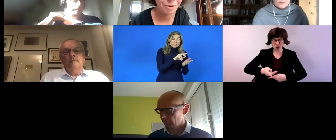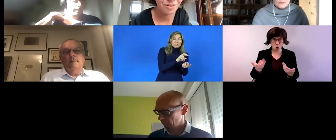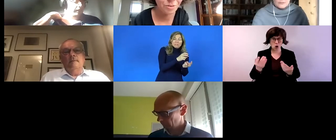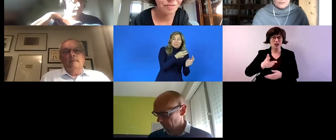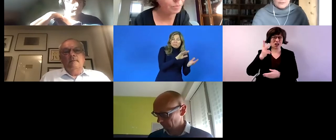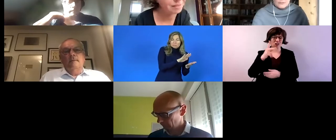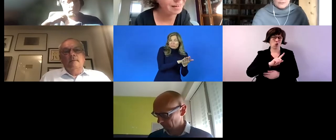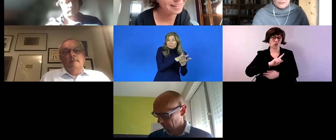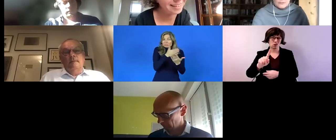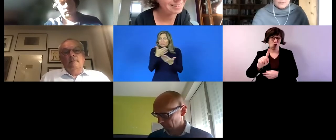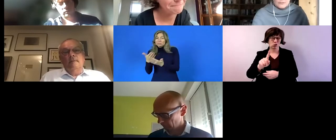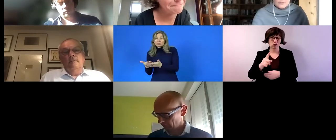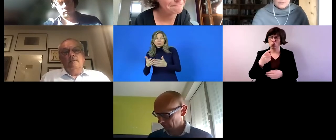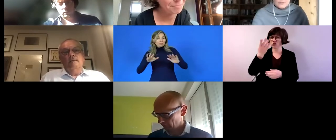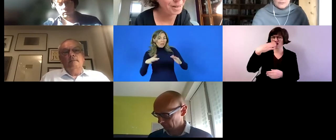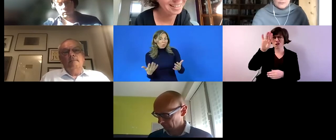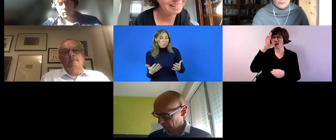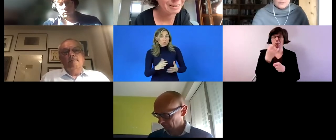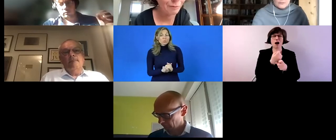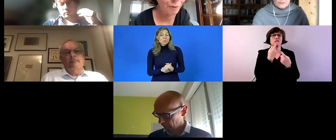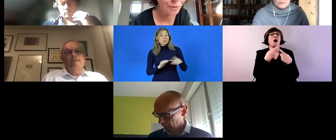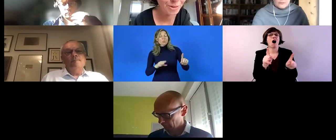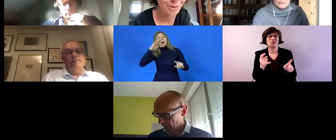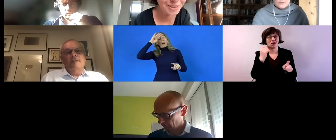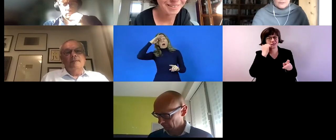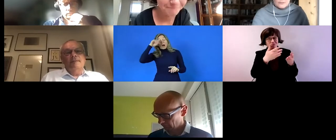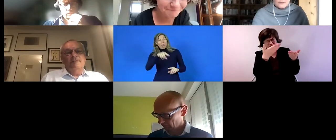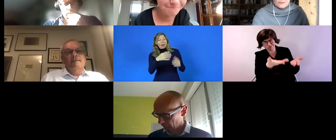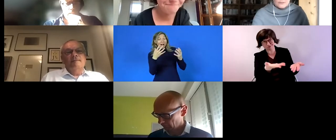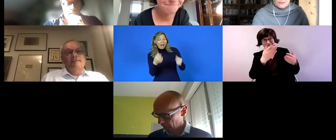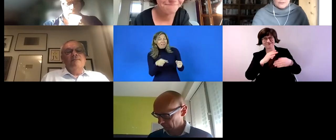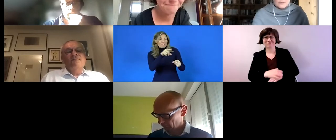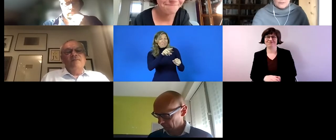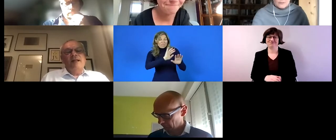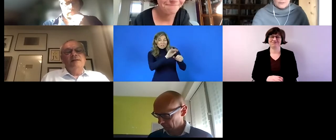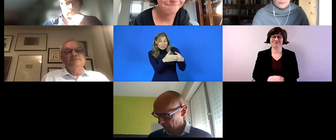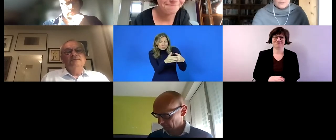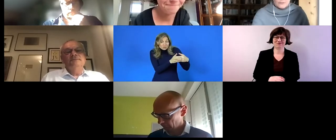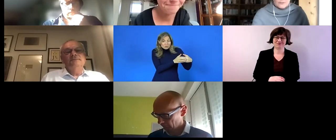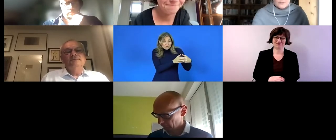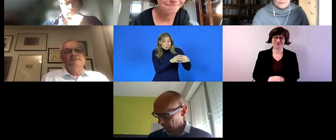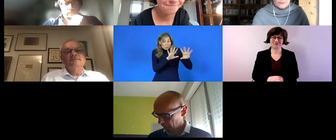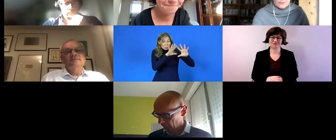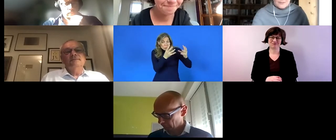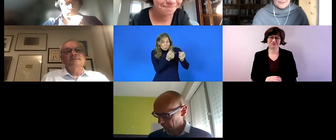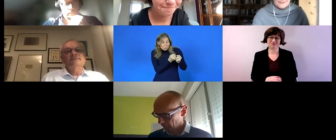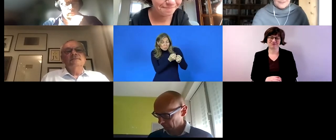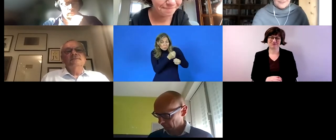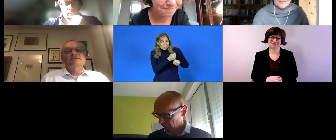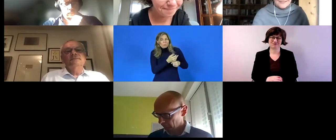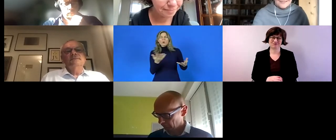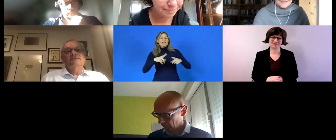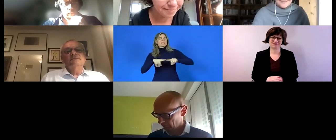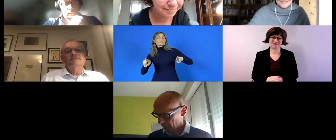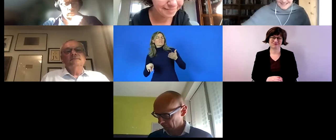many uh sheltered workshops 300 000 in ireland as in germany or what is different in ireland